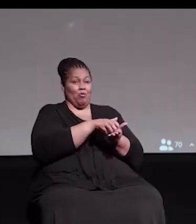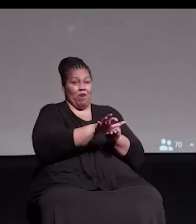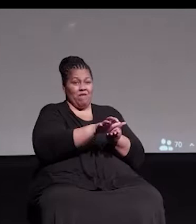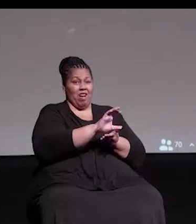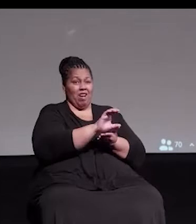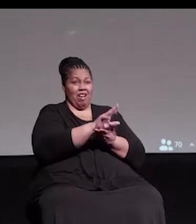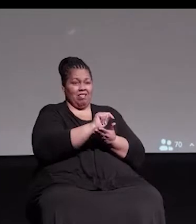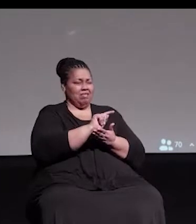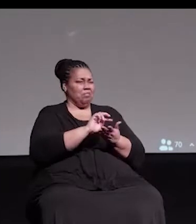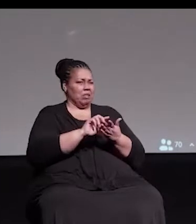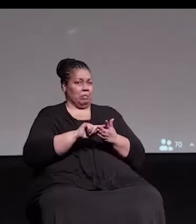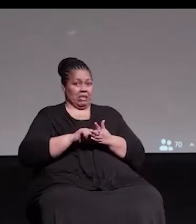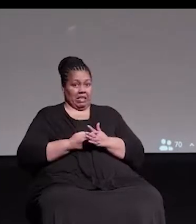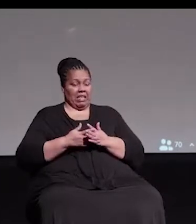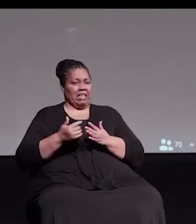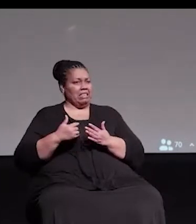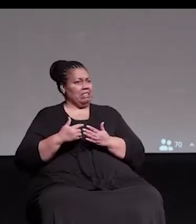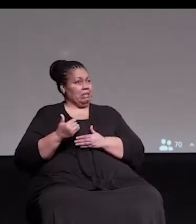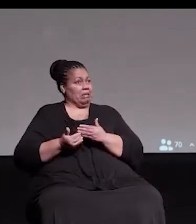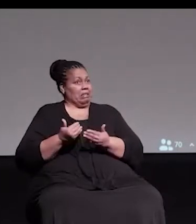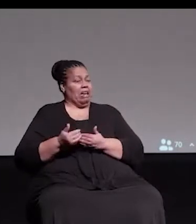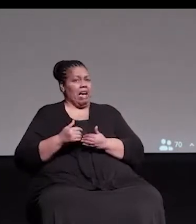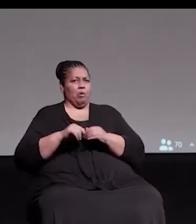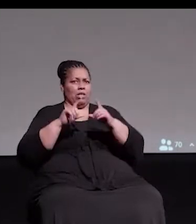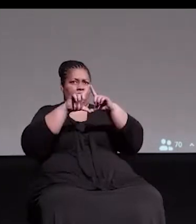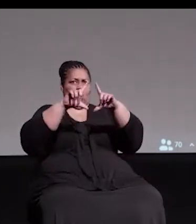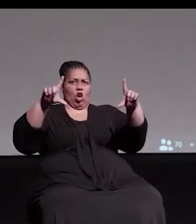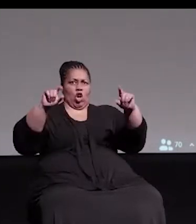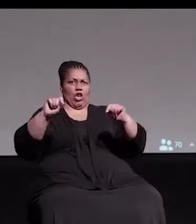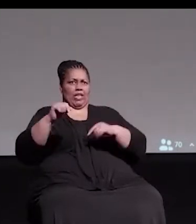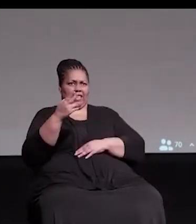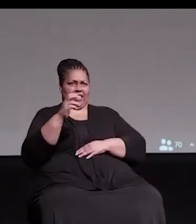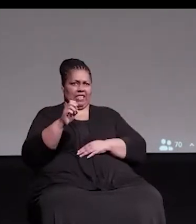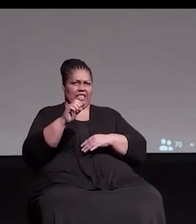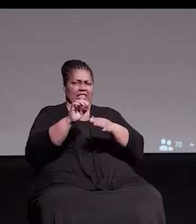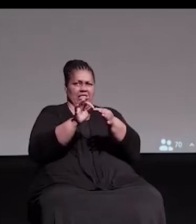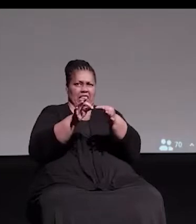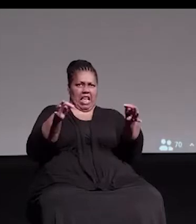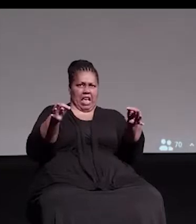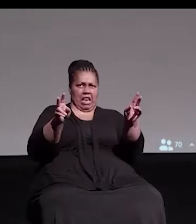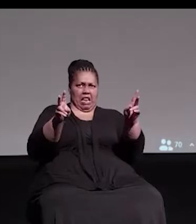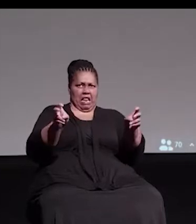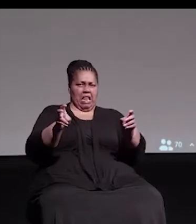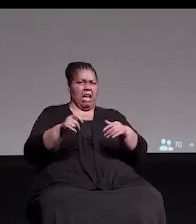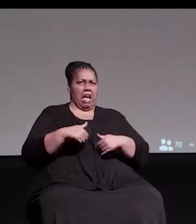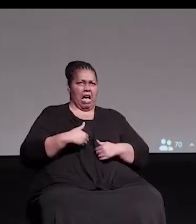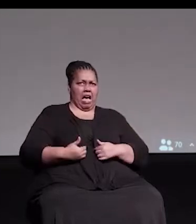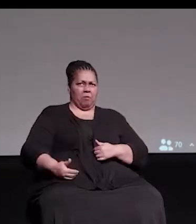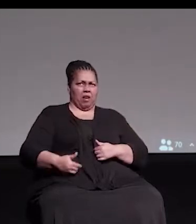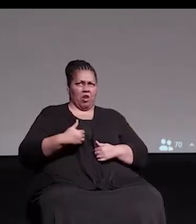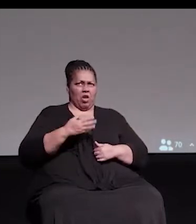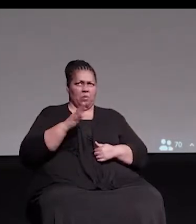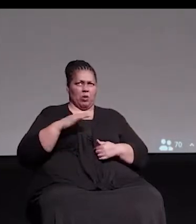beginning stages, I'll have cards on the screen that say, here we need the line that says, I'm wearing a blue shirt, you